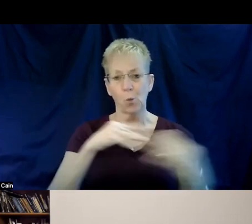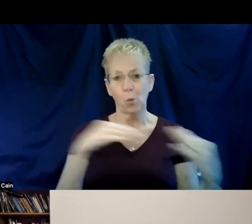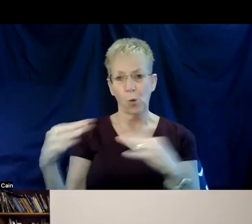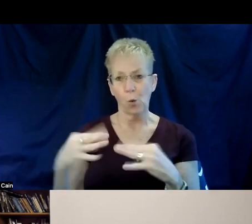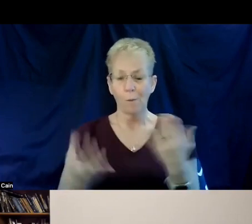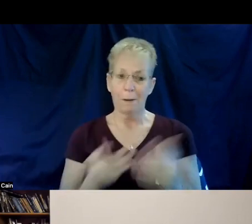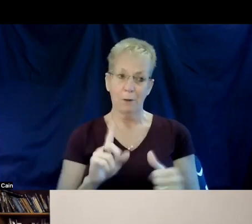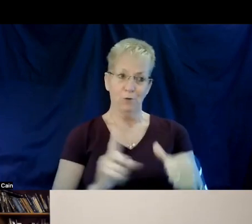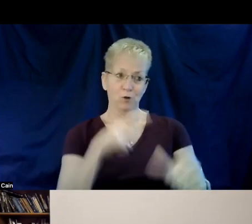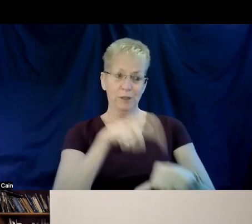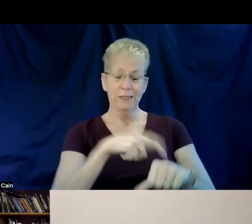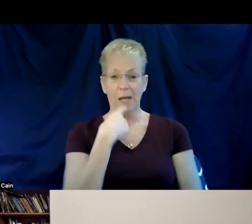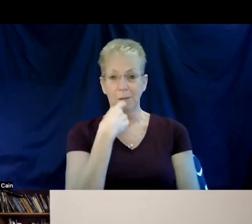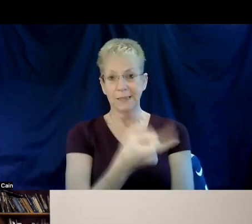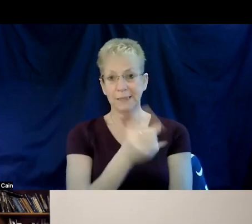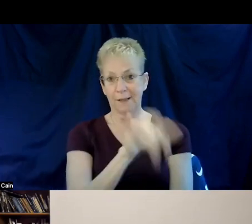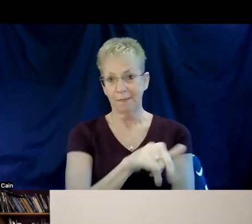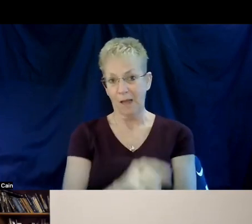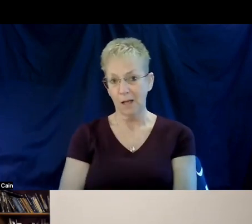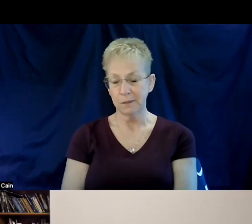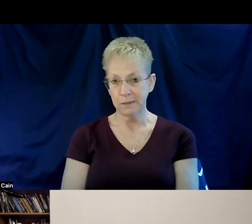that. So,